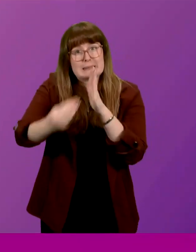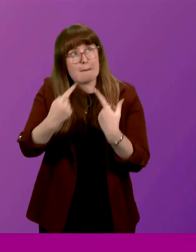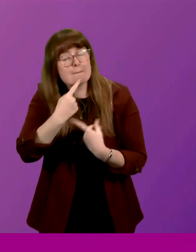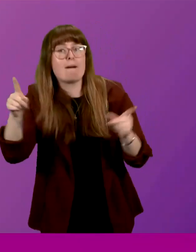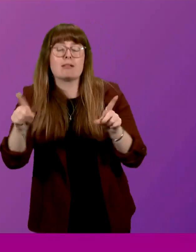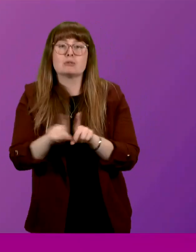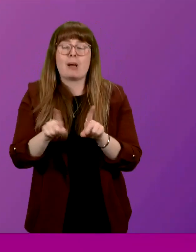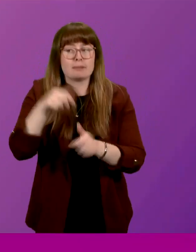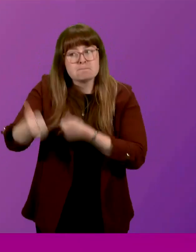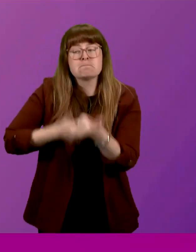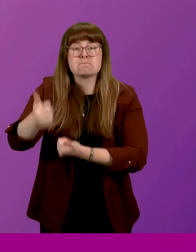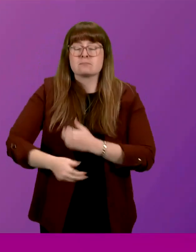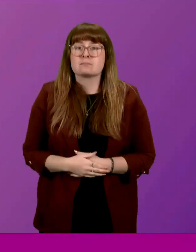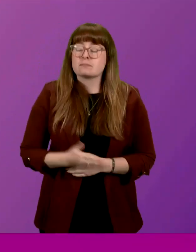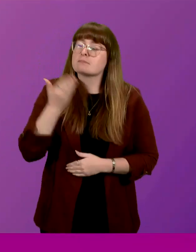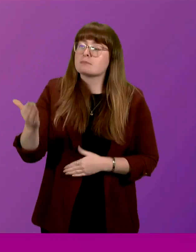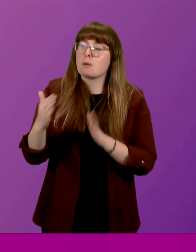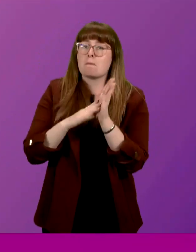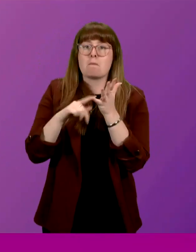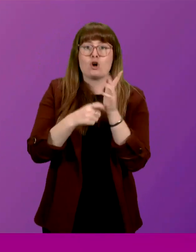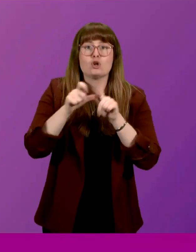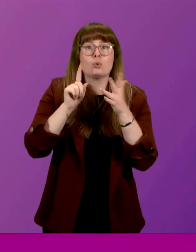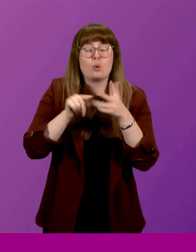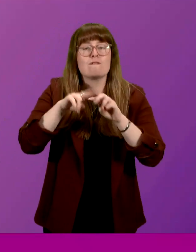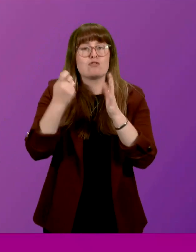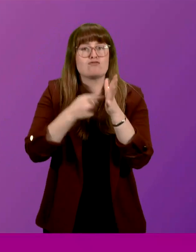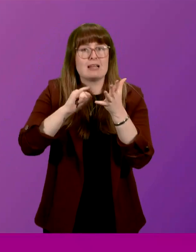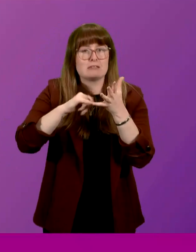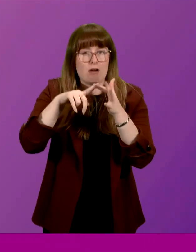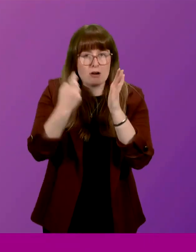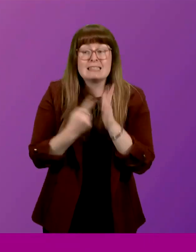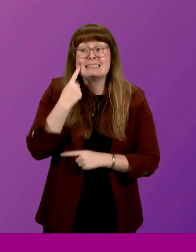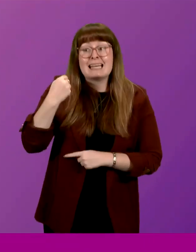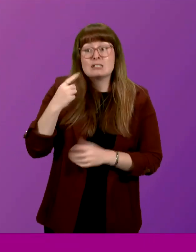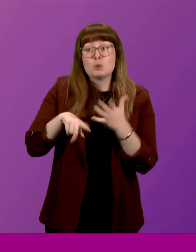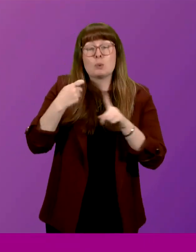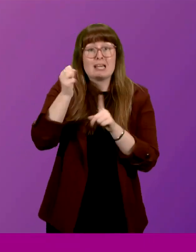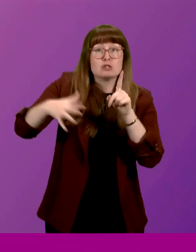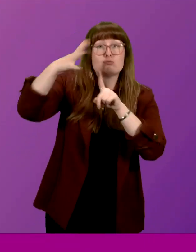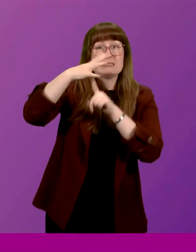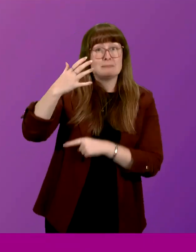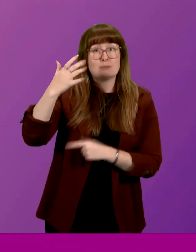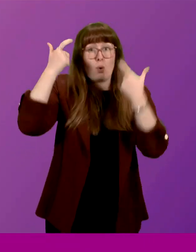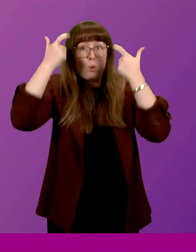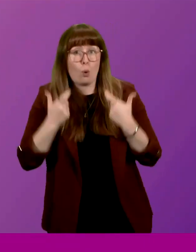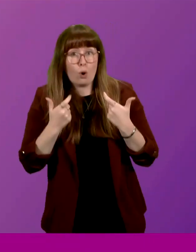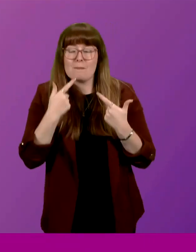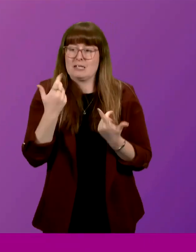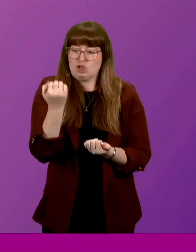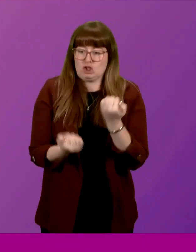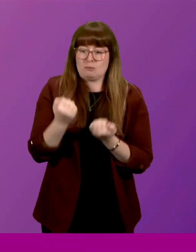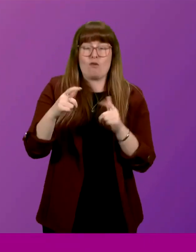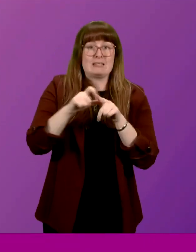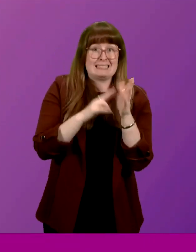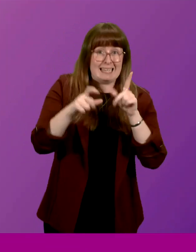Fraser. Thank you, Presiding Officer. Yesterday, the UK Supreme Court issued a judgment in the cases of David